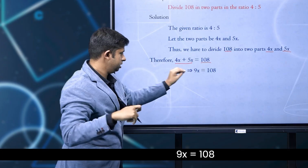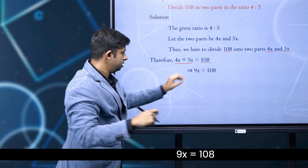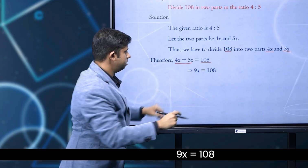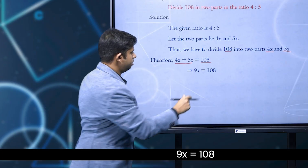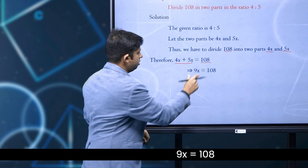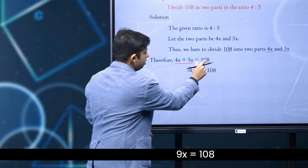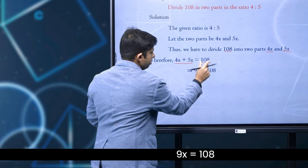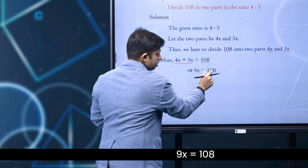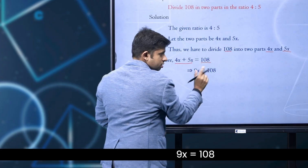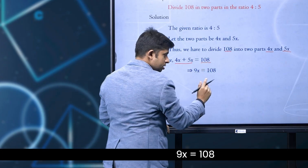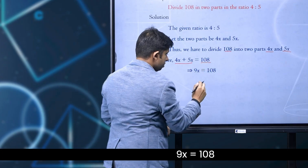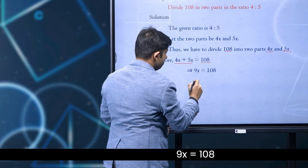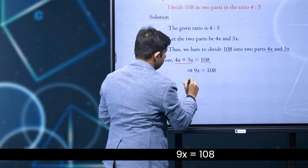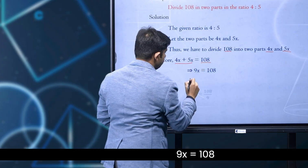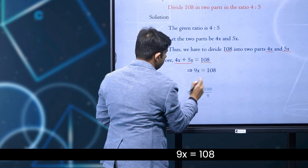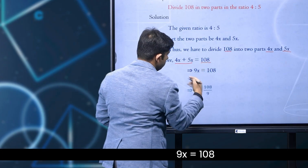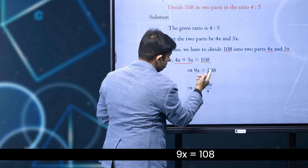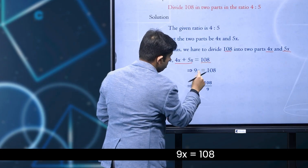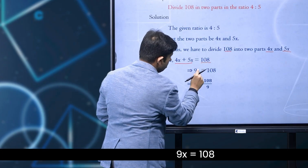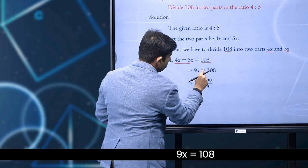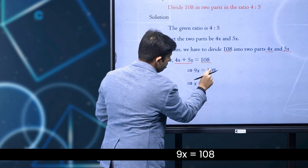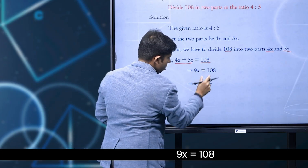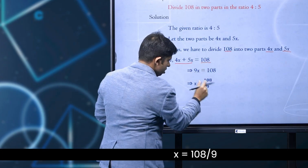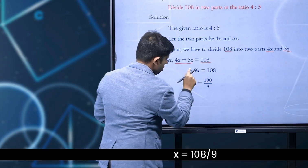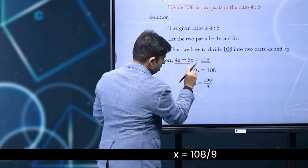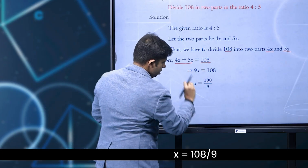9x is equal to 108. X equals to